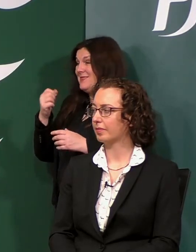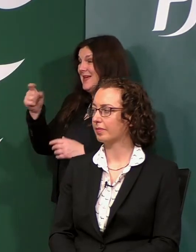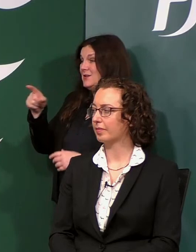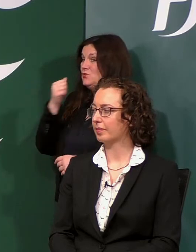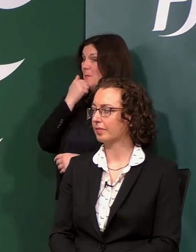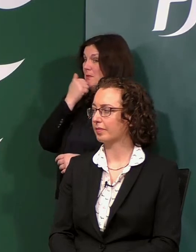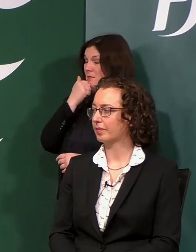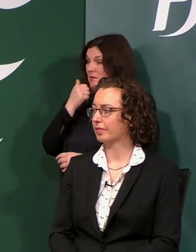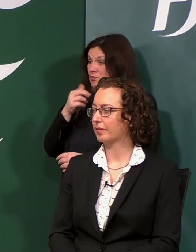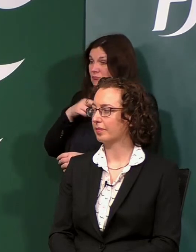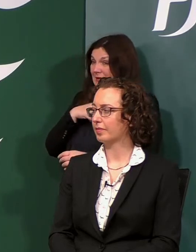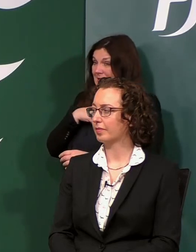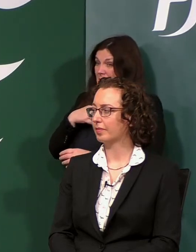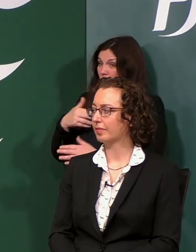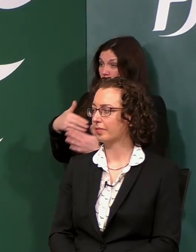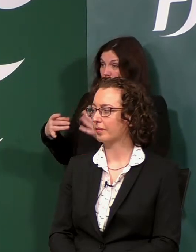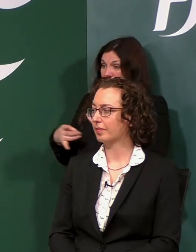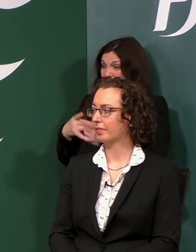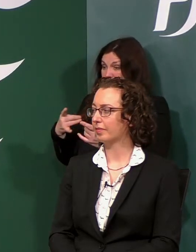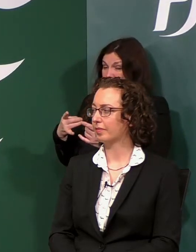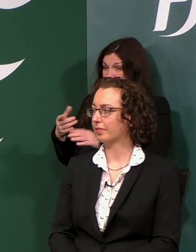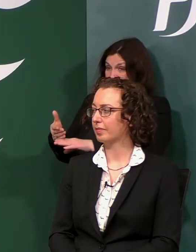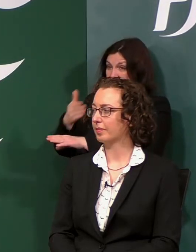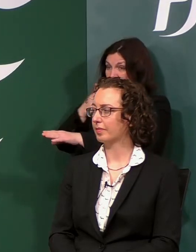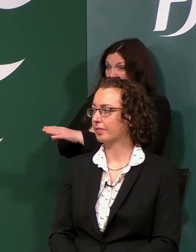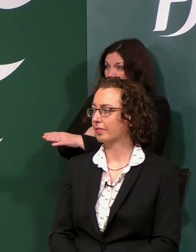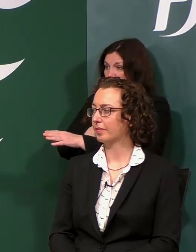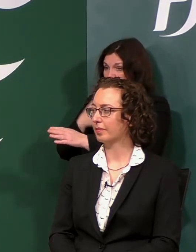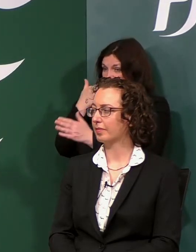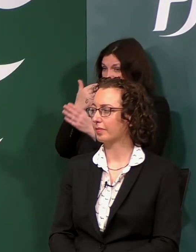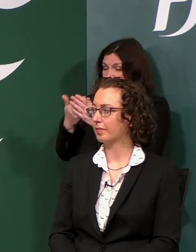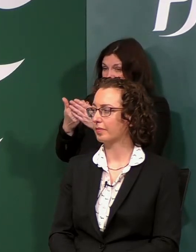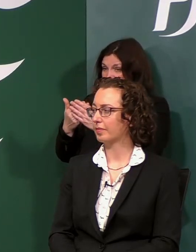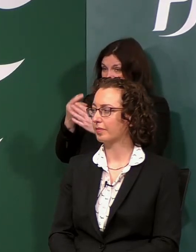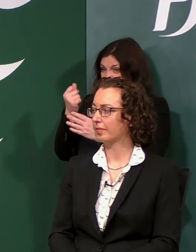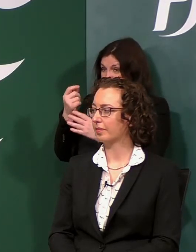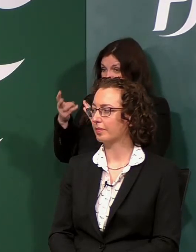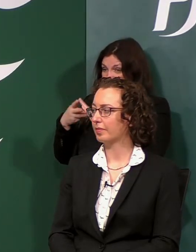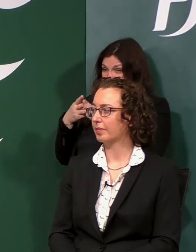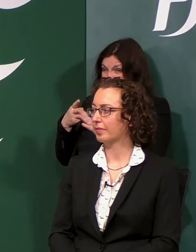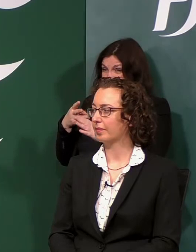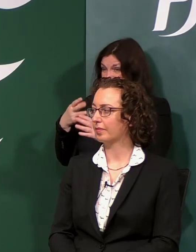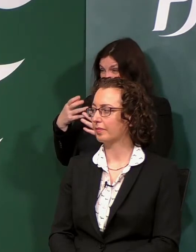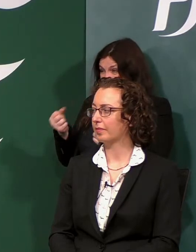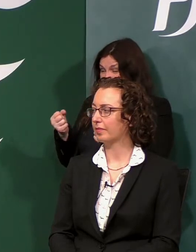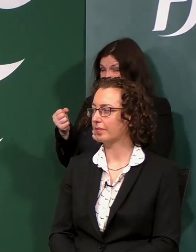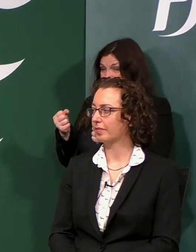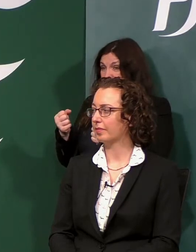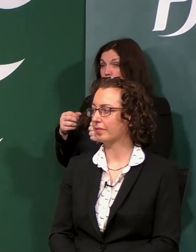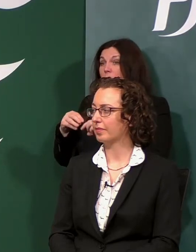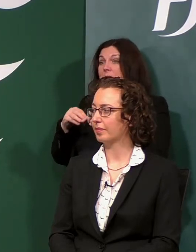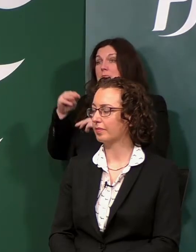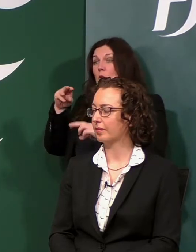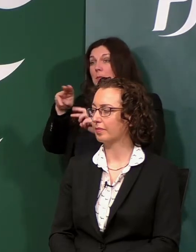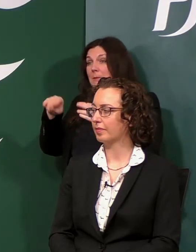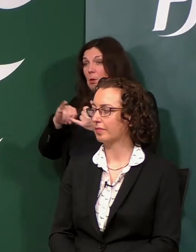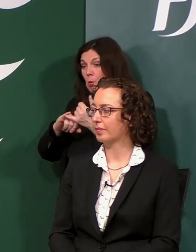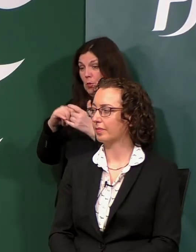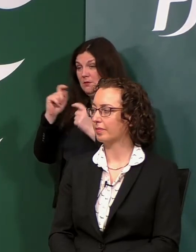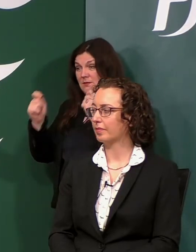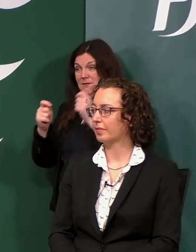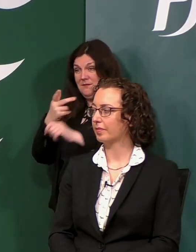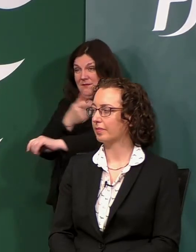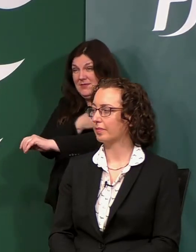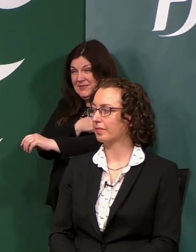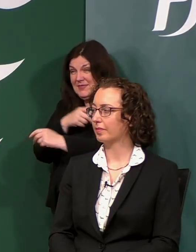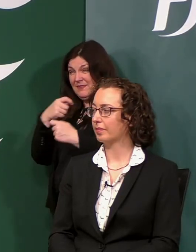sufficient, way in excess of what we had coming in terms of demand over recent weeks. So in some ways, we had more vaccinators than we actually